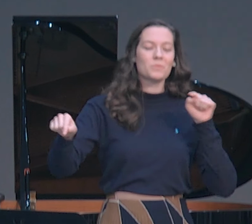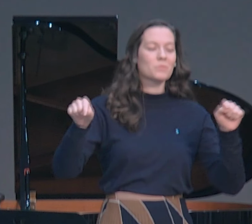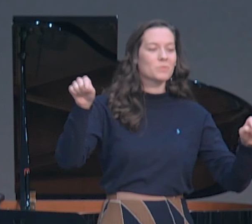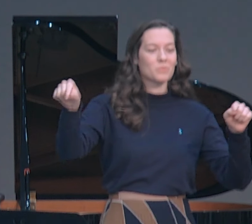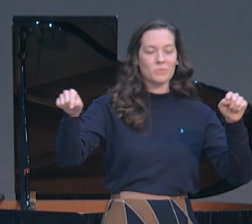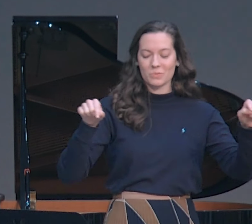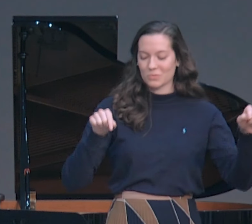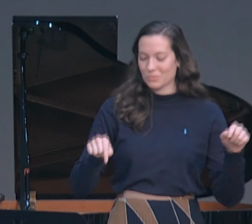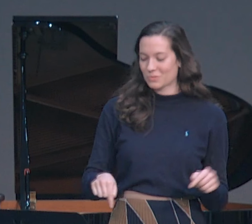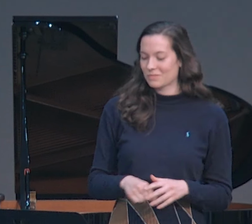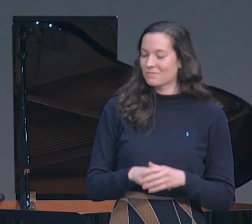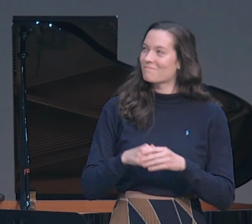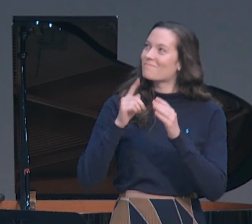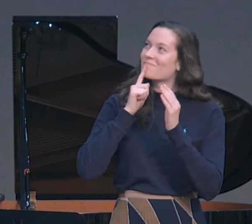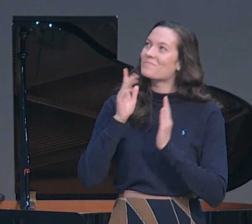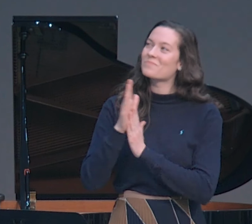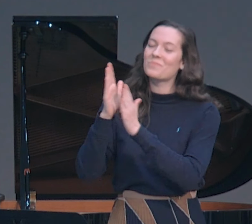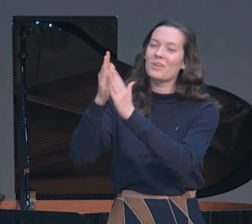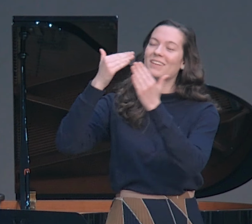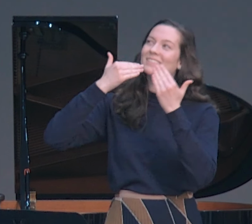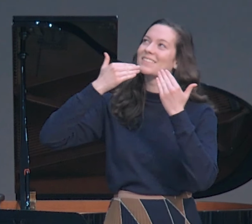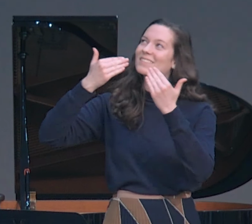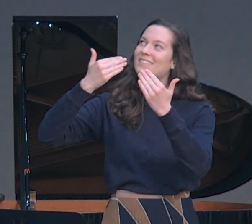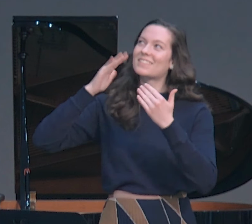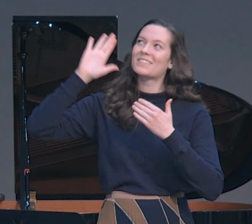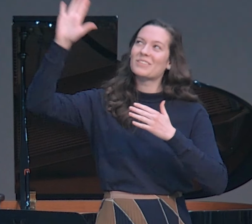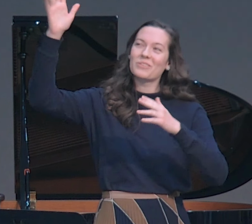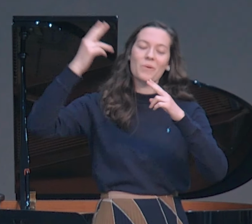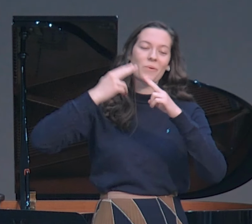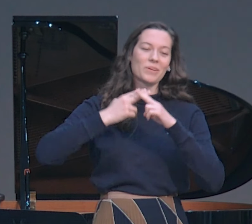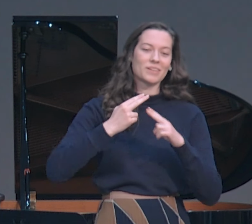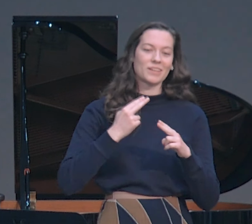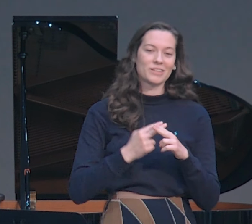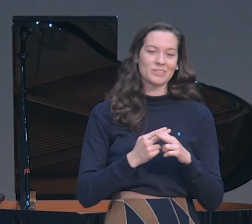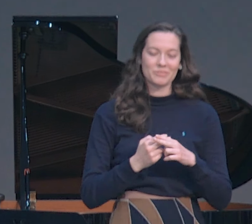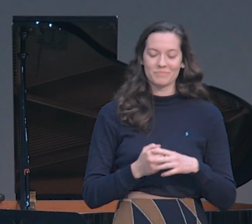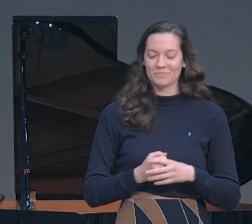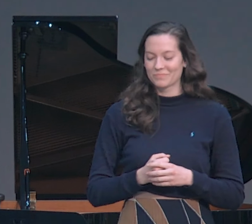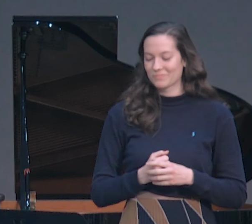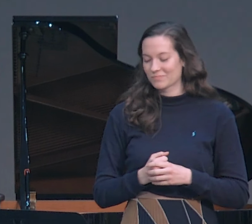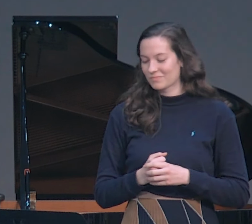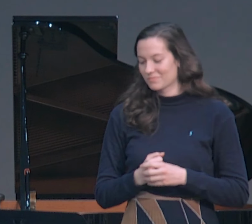of abundance flow. Blessed be your name.